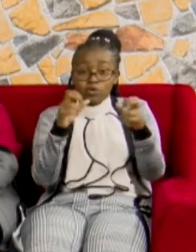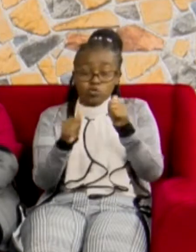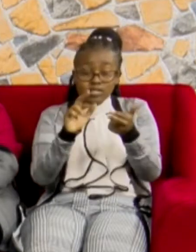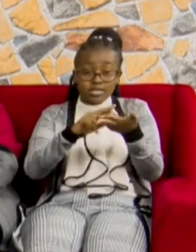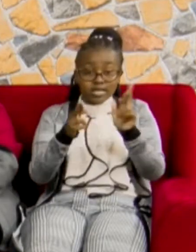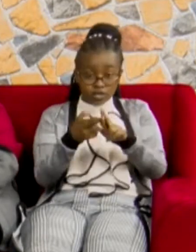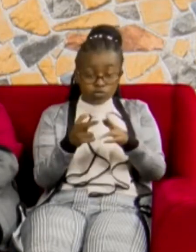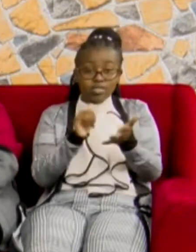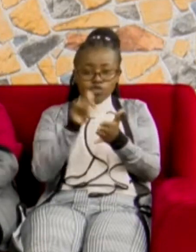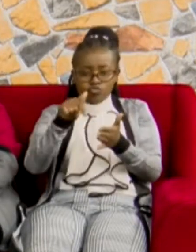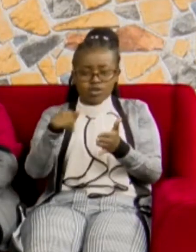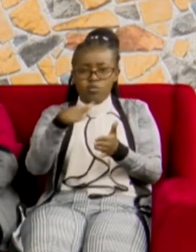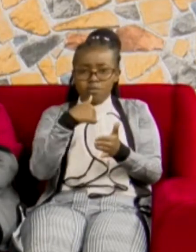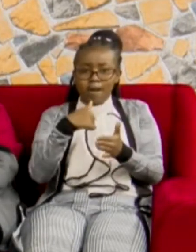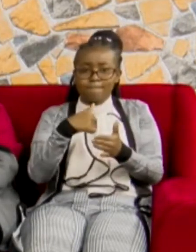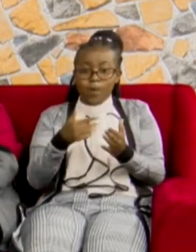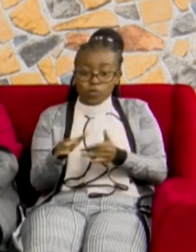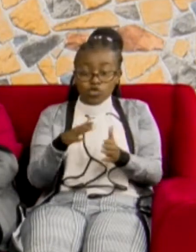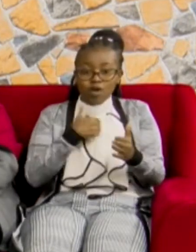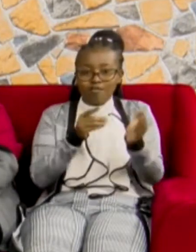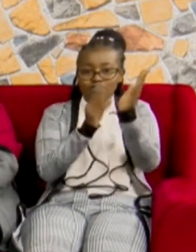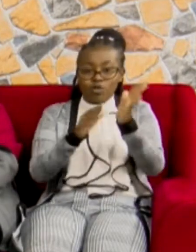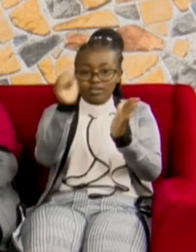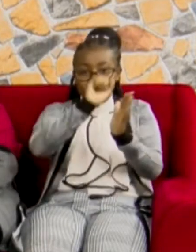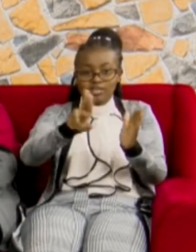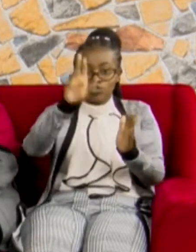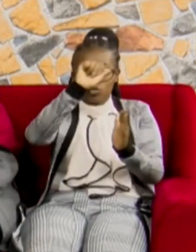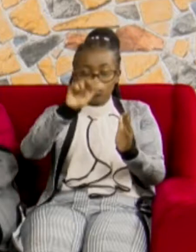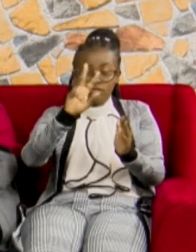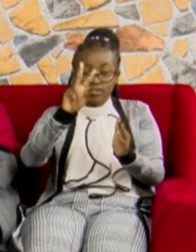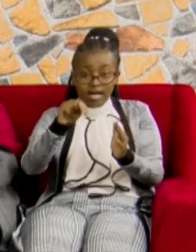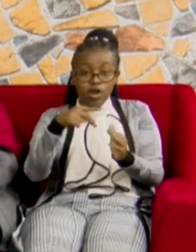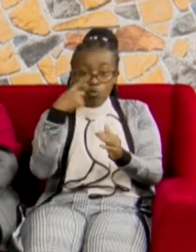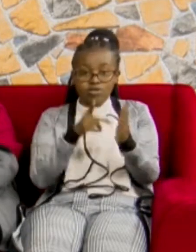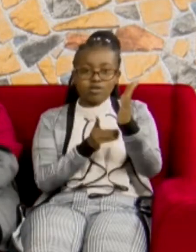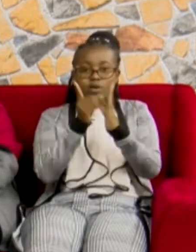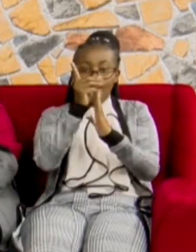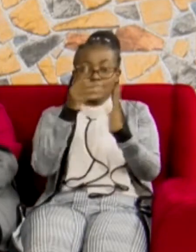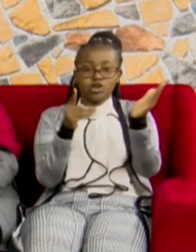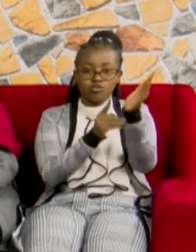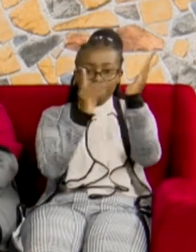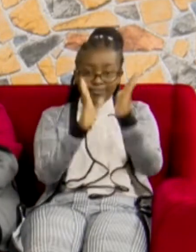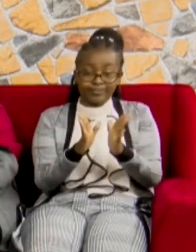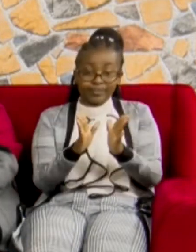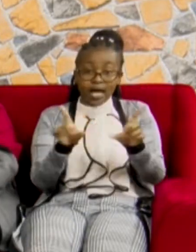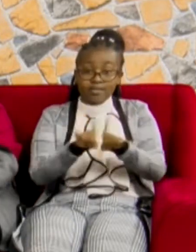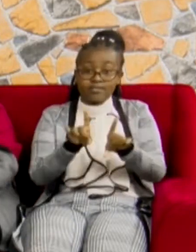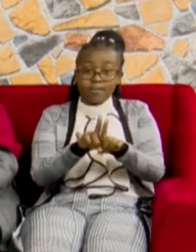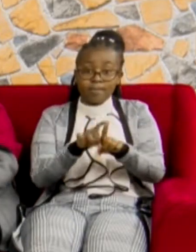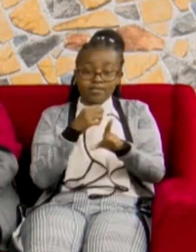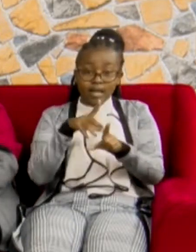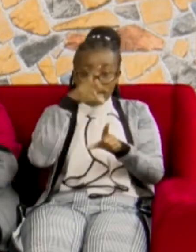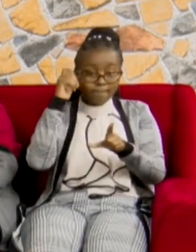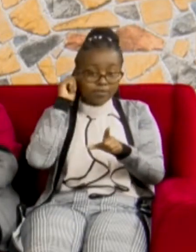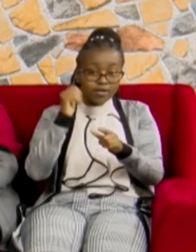to it. Today we are privileged to have Dr. Susan Mathey, who's a development pediatrician. And again, we say it is